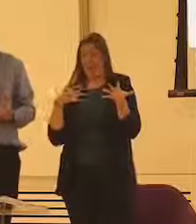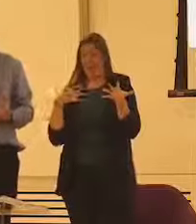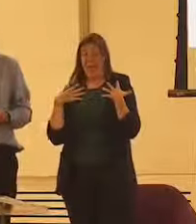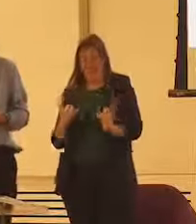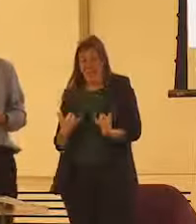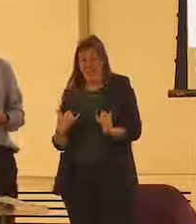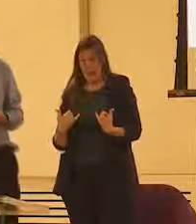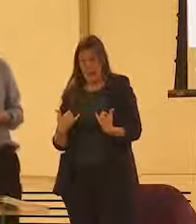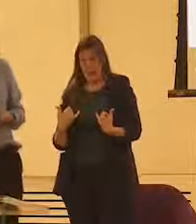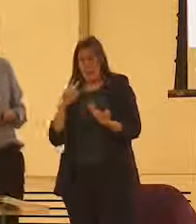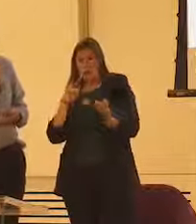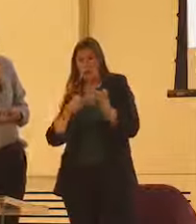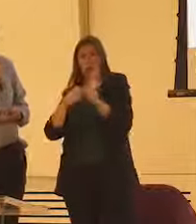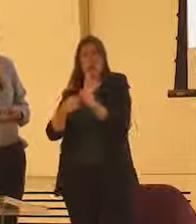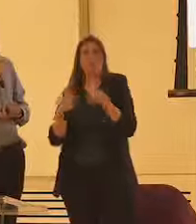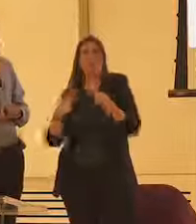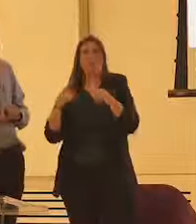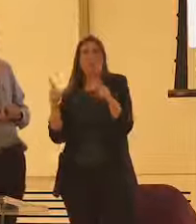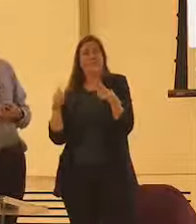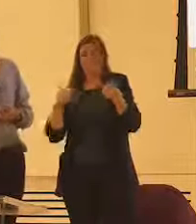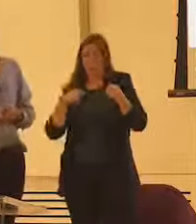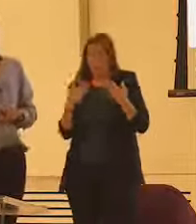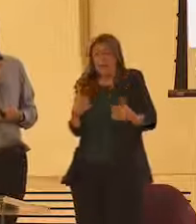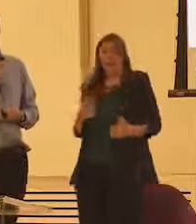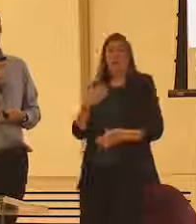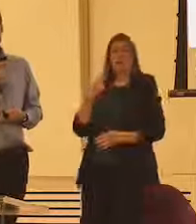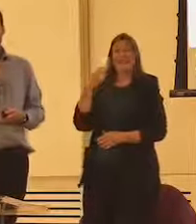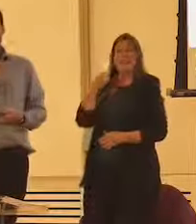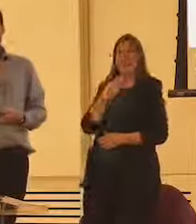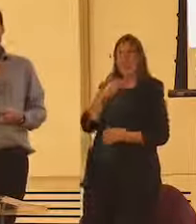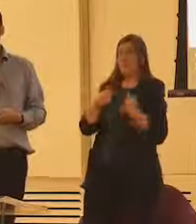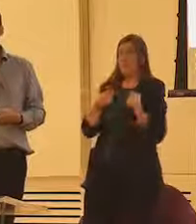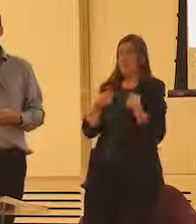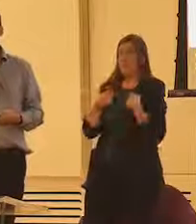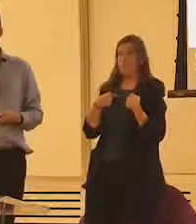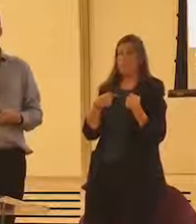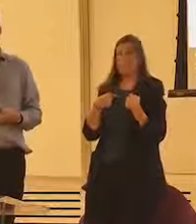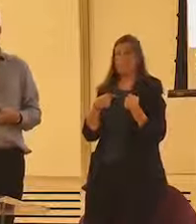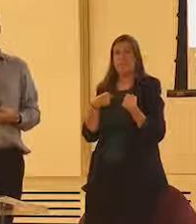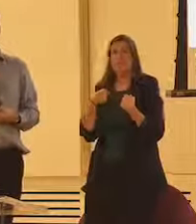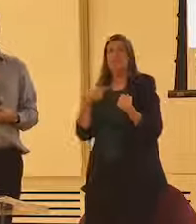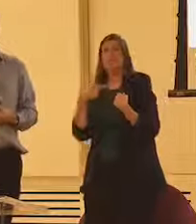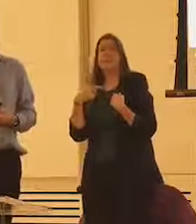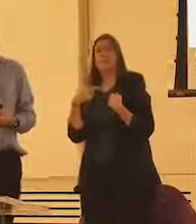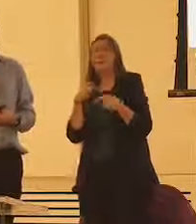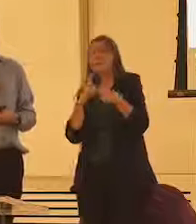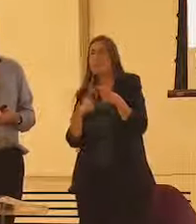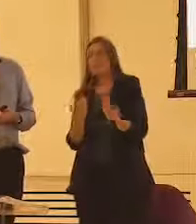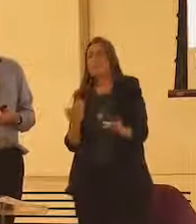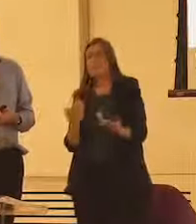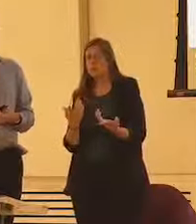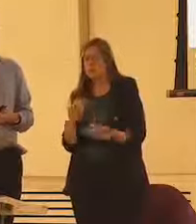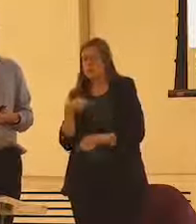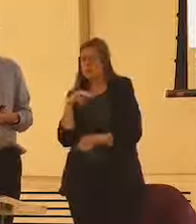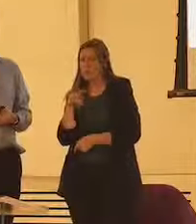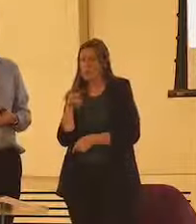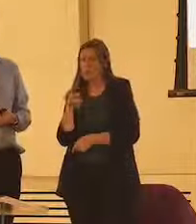in deaf people. But the other bit which really struck me was how horrible it was for him and how unfair it